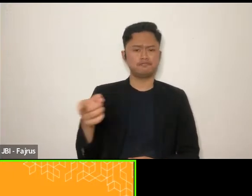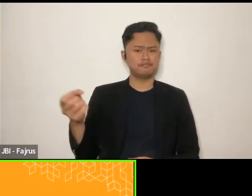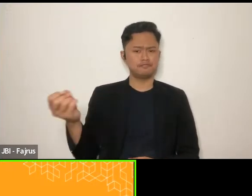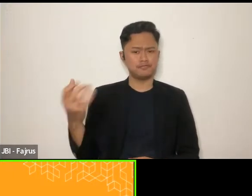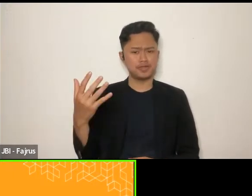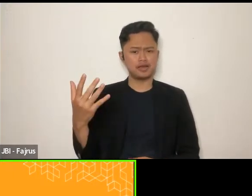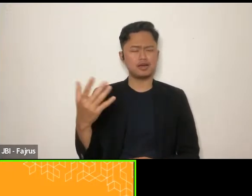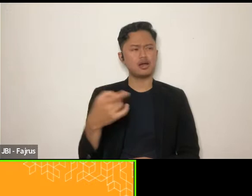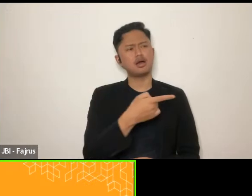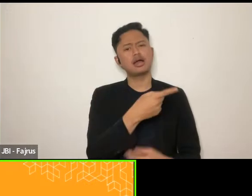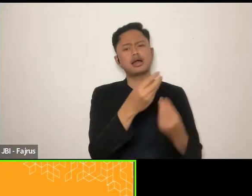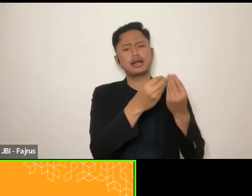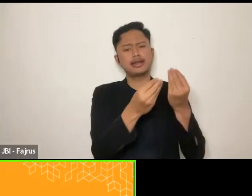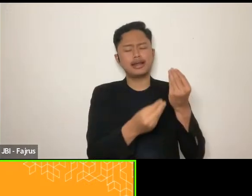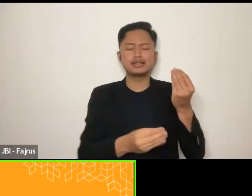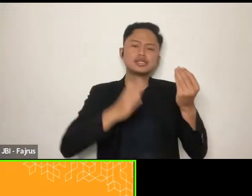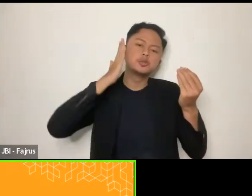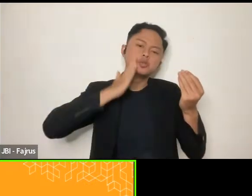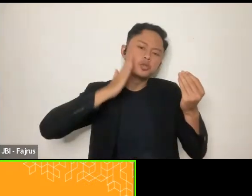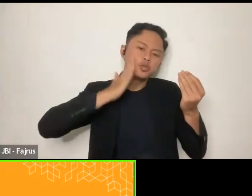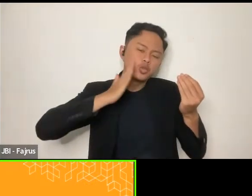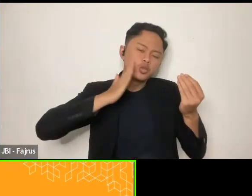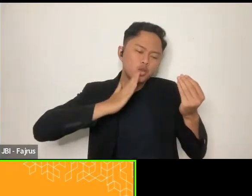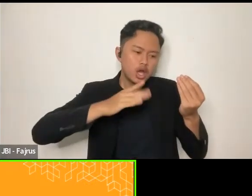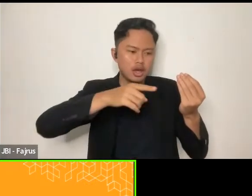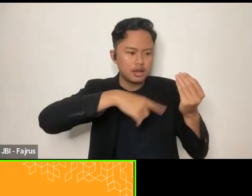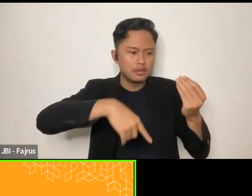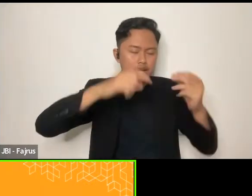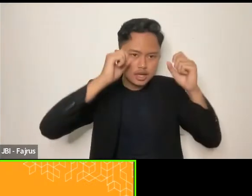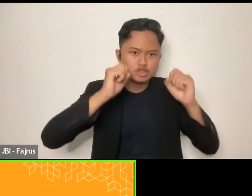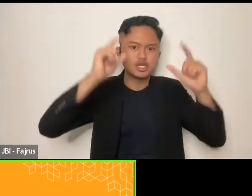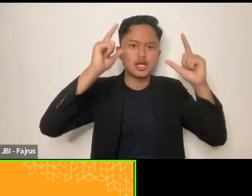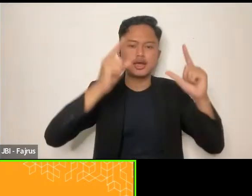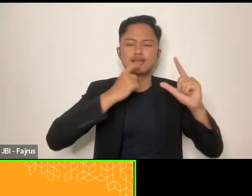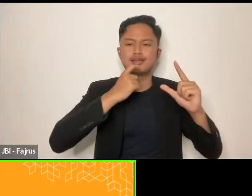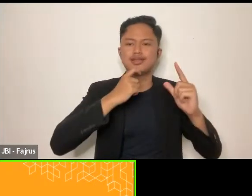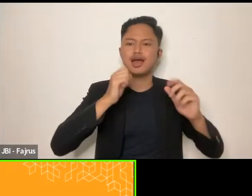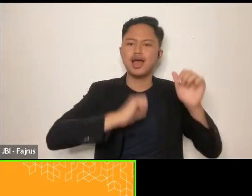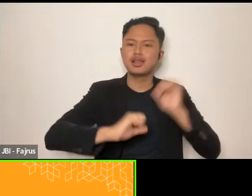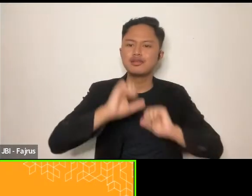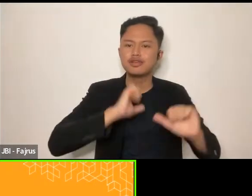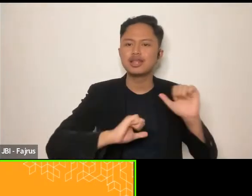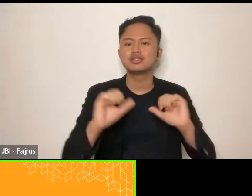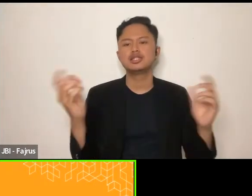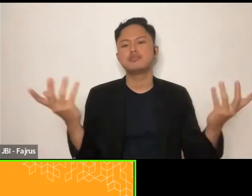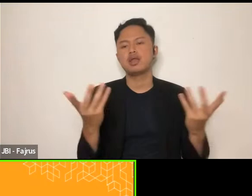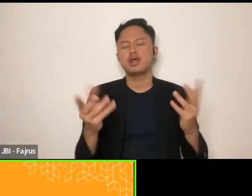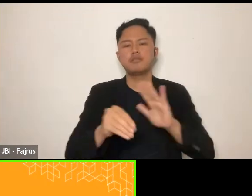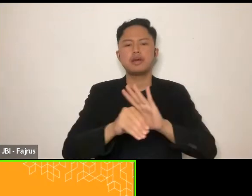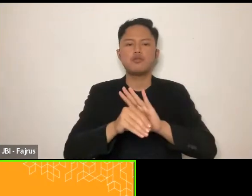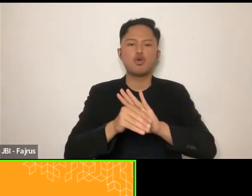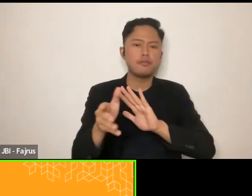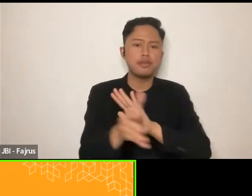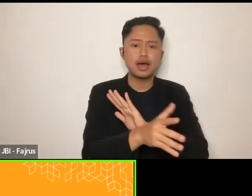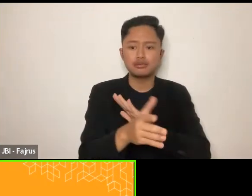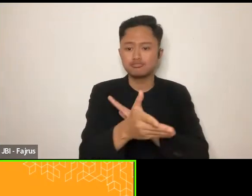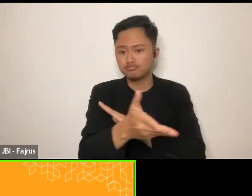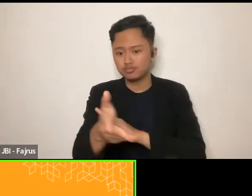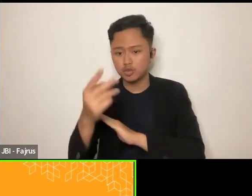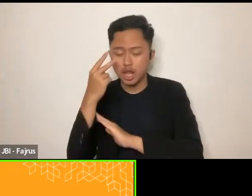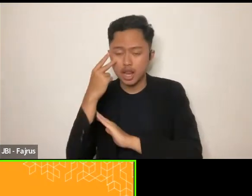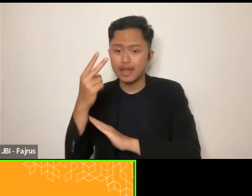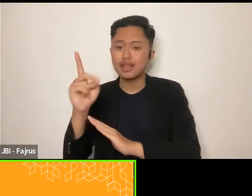younger generation, they're more aware now of the situation in West Papua. And if you look at TAPO's